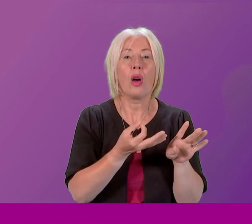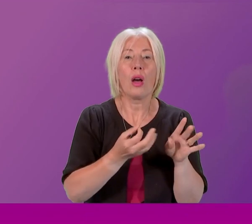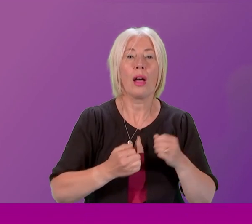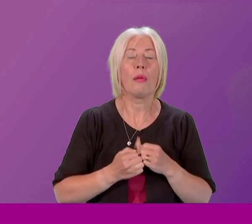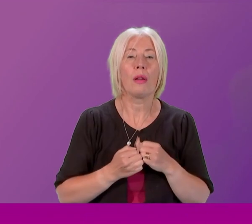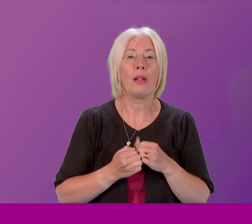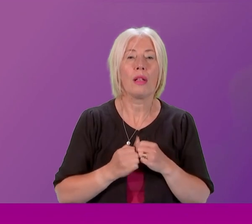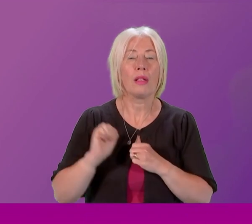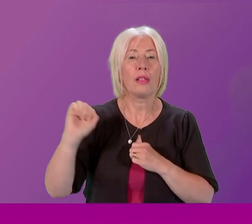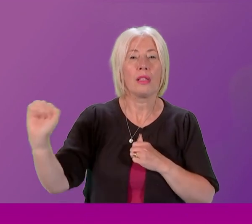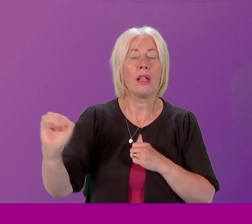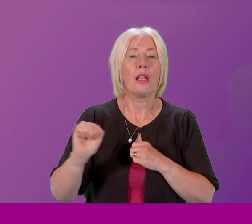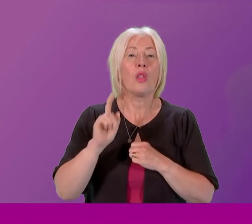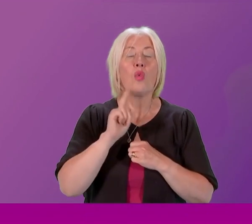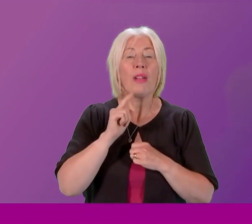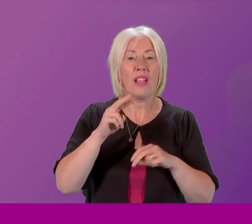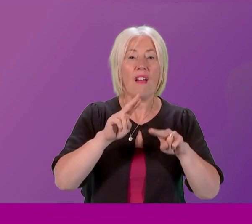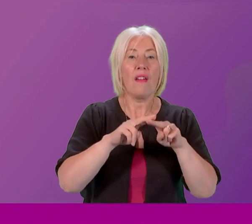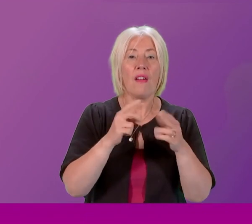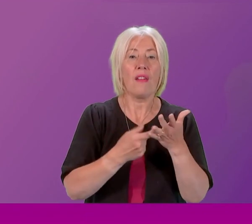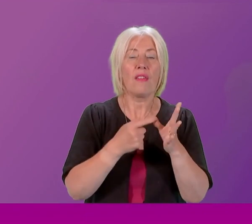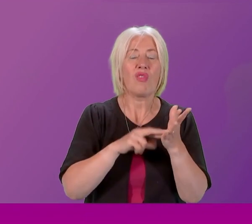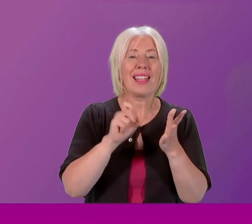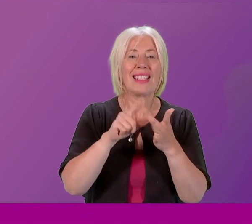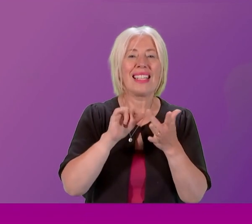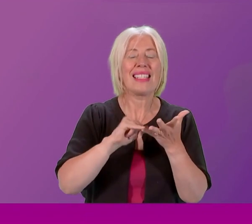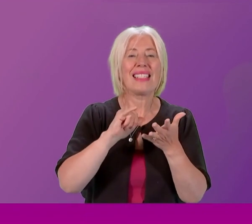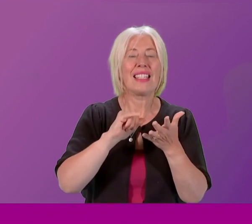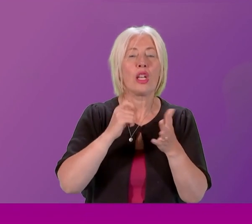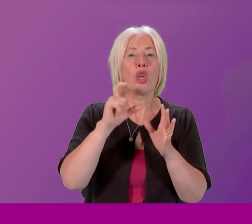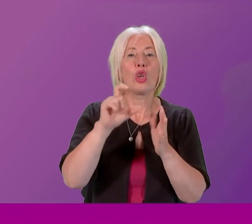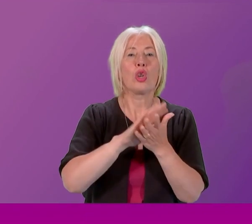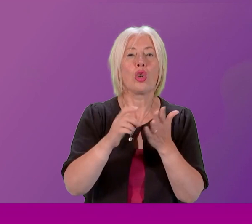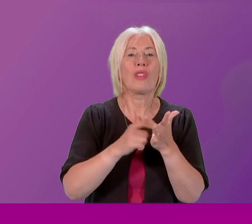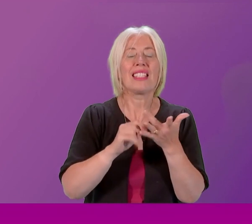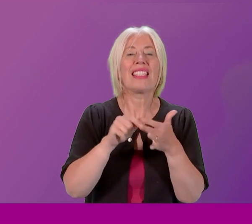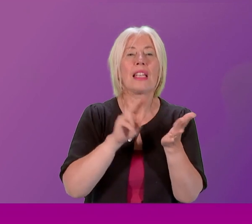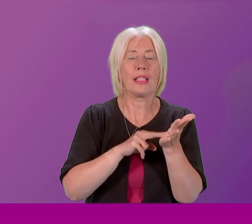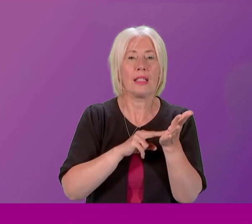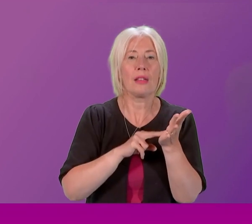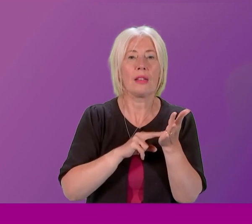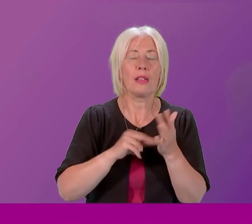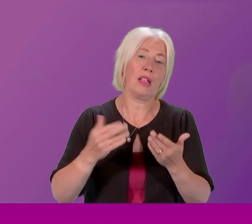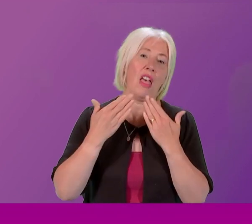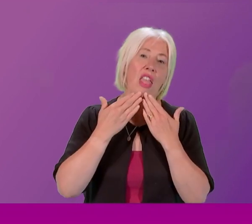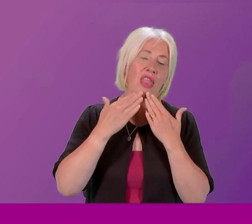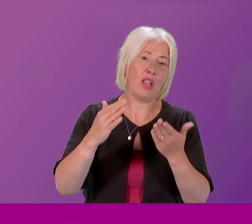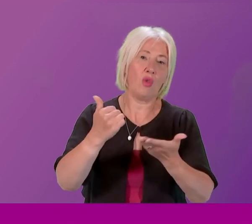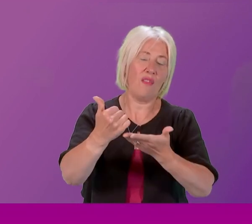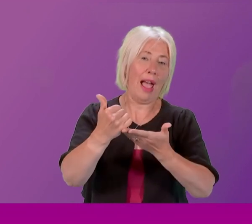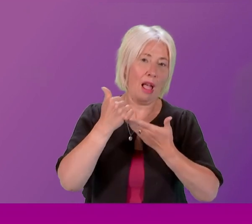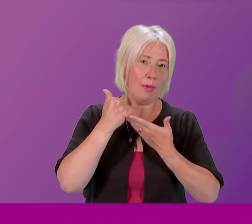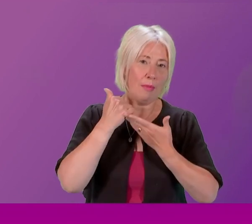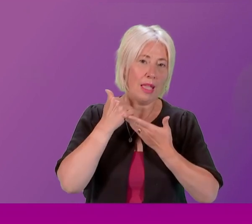Oh, I'm Brandon Gretchen. Good to be here for real. Thank you for helping me